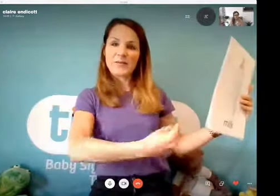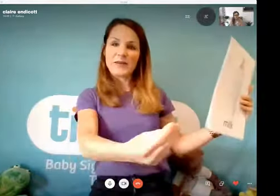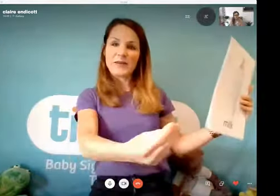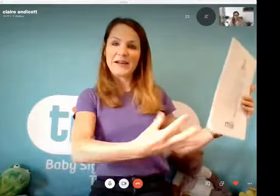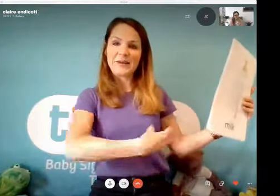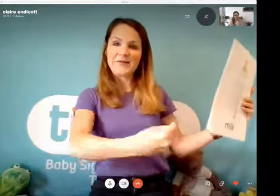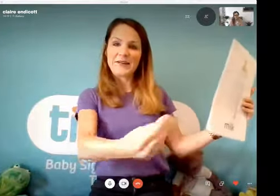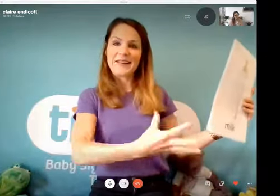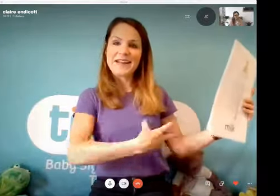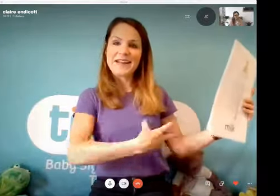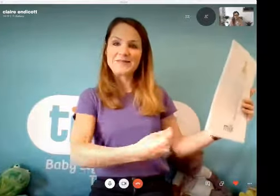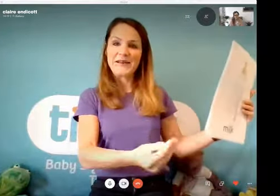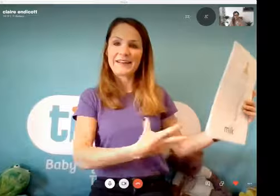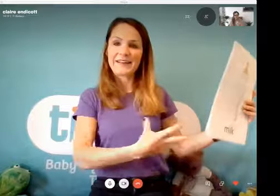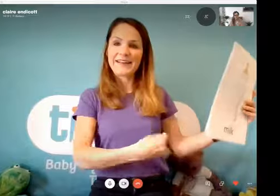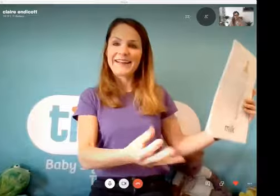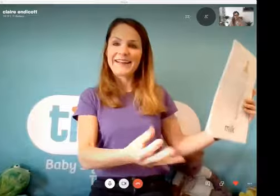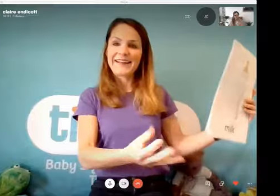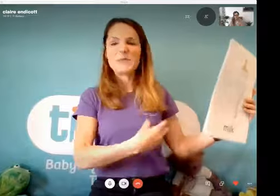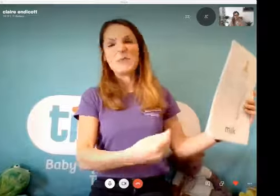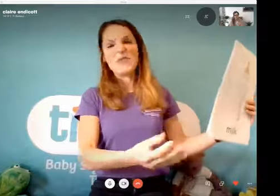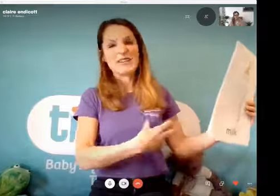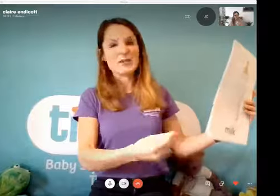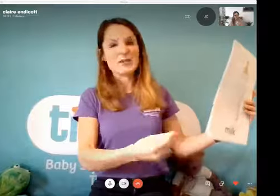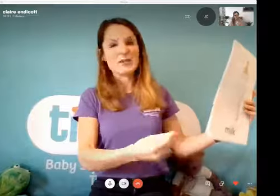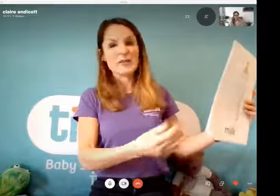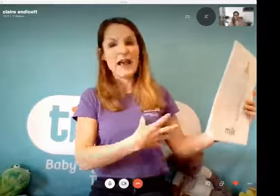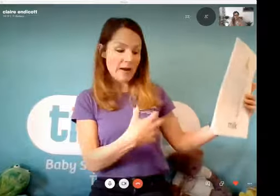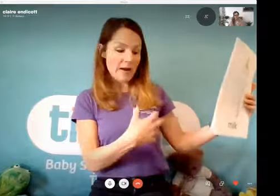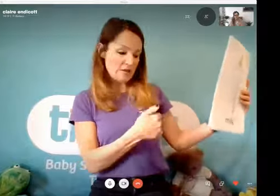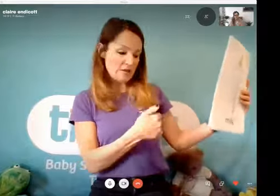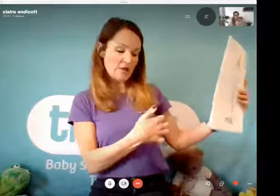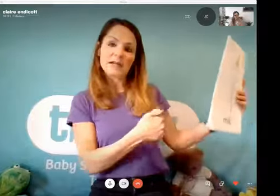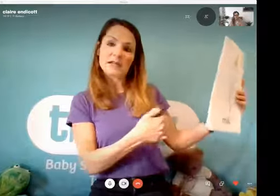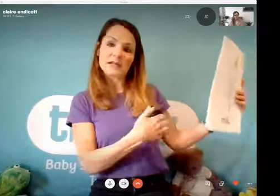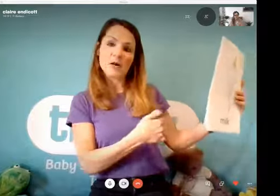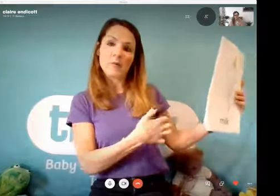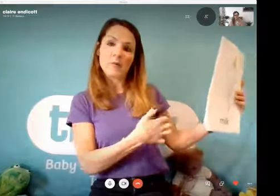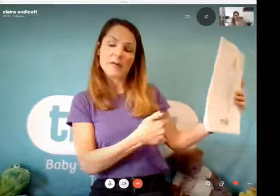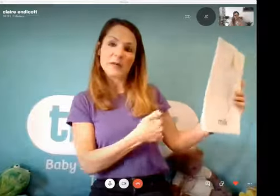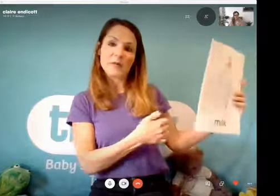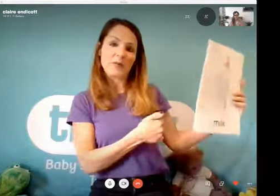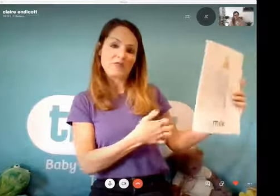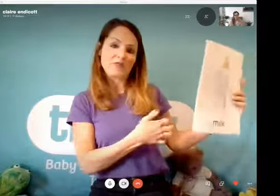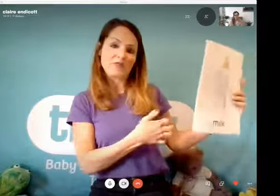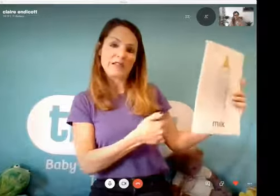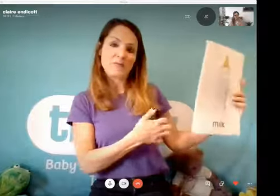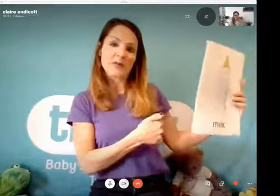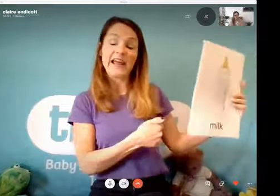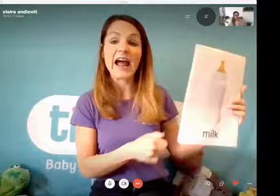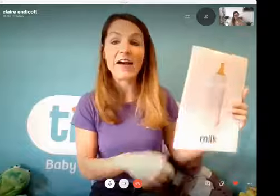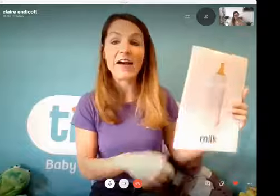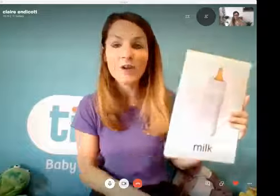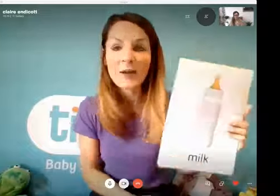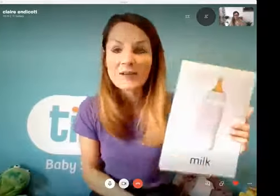movement like this, milk. Some people feel silly doing that out and about, so you can. There's a lot of people who breastfeed sign milk here, and I have known babies to